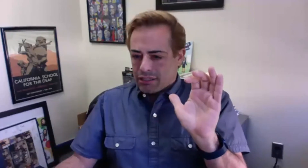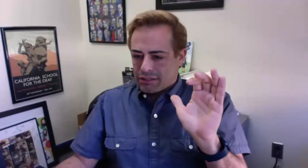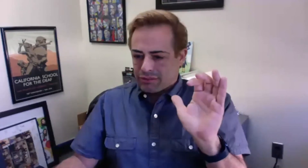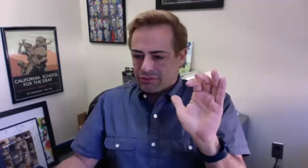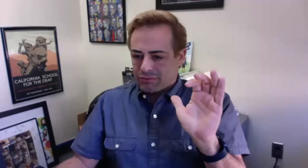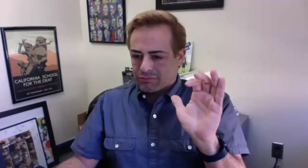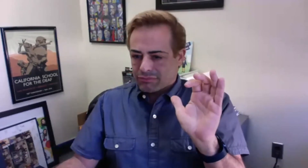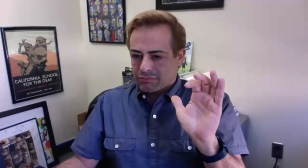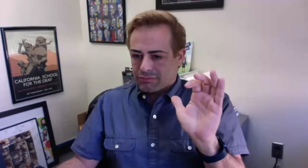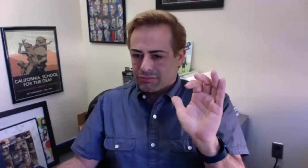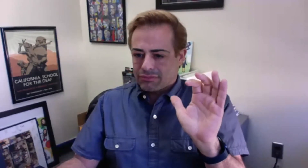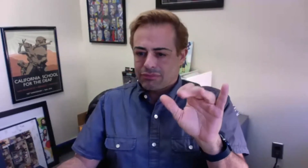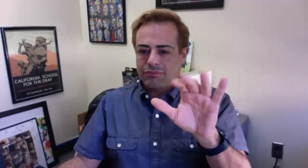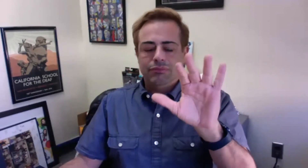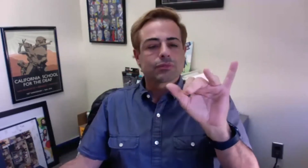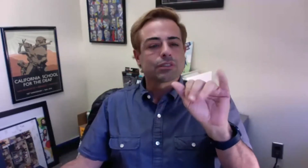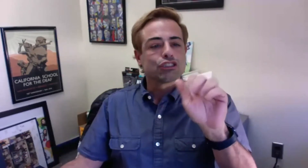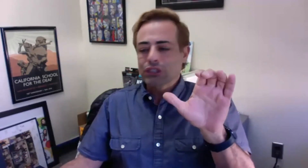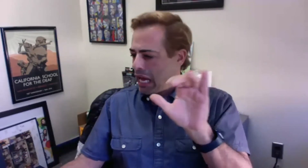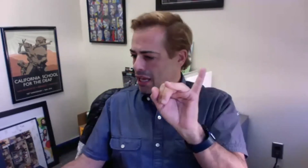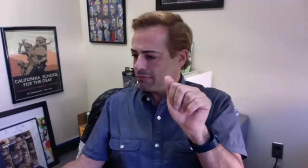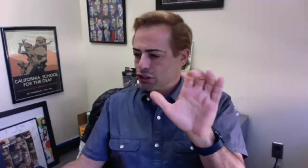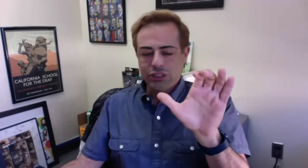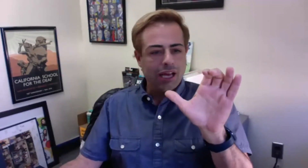that was it. Can we get Jack back on here?